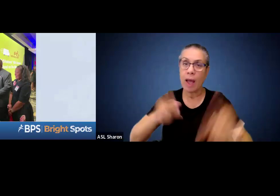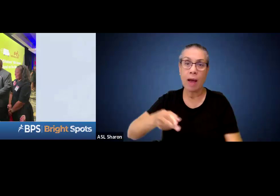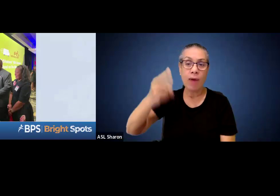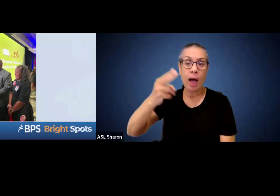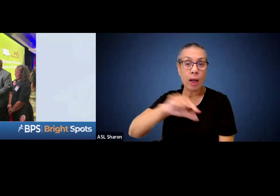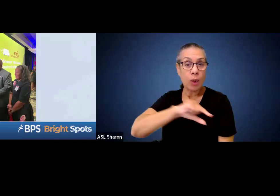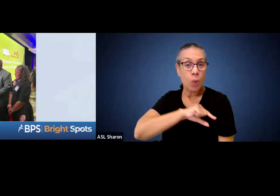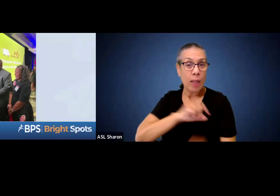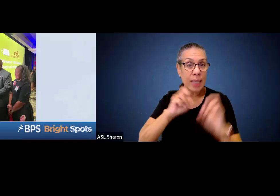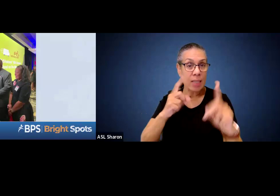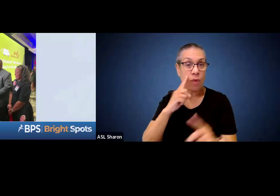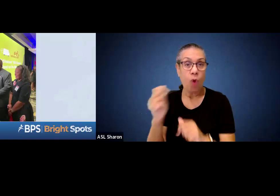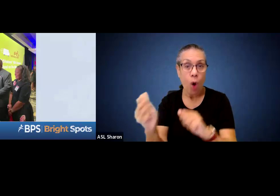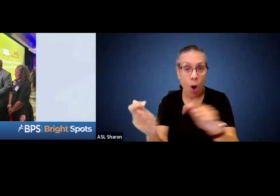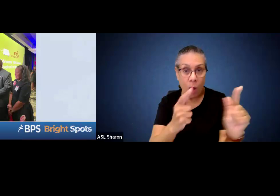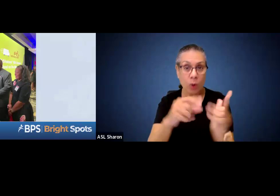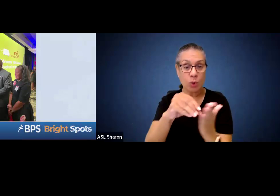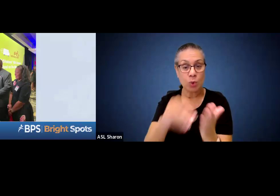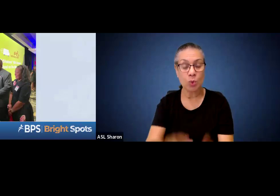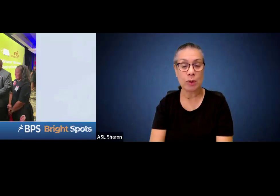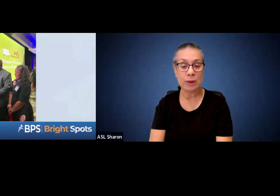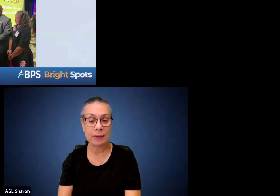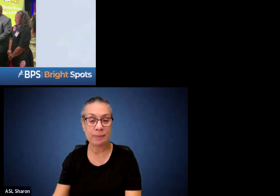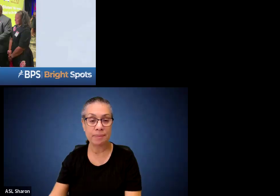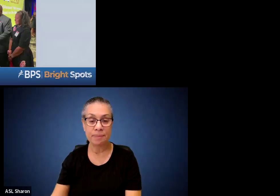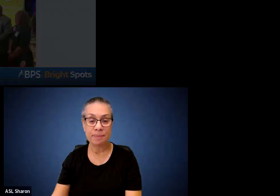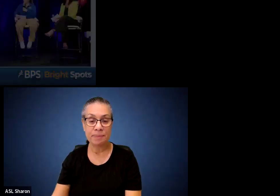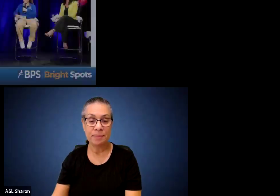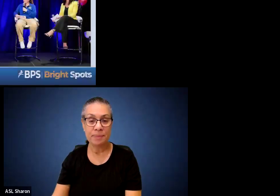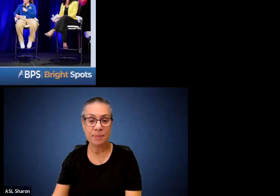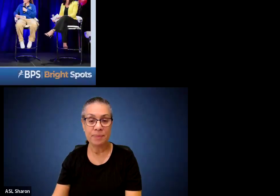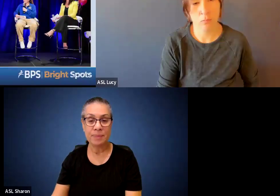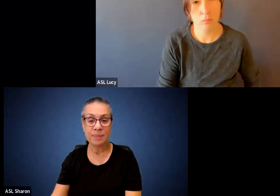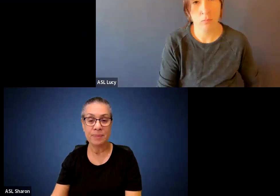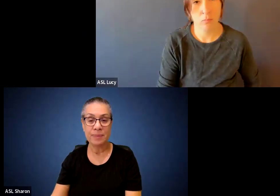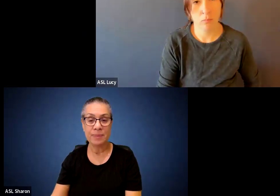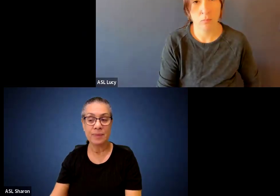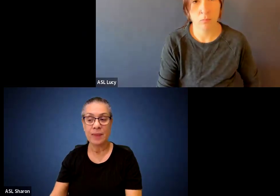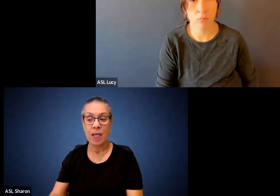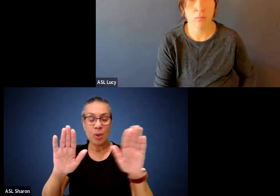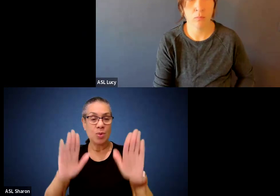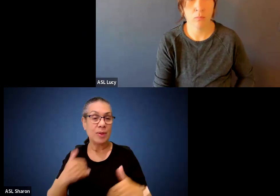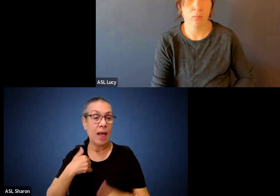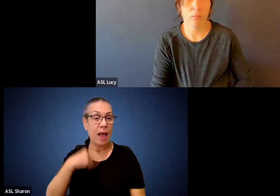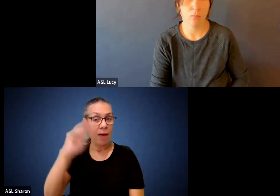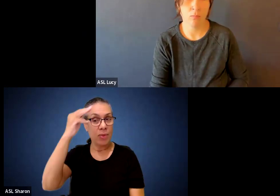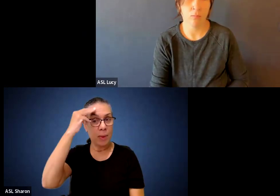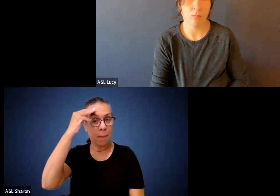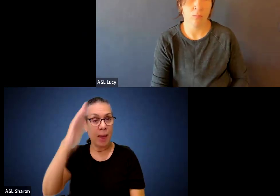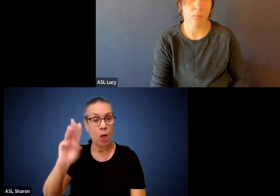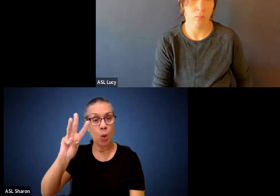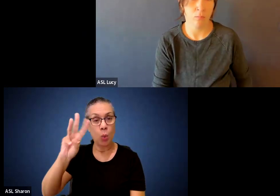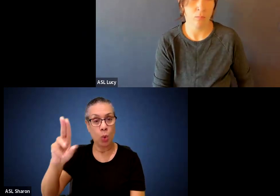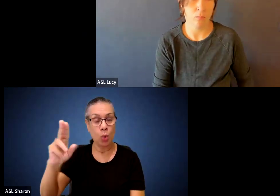high-quality education for every student. It was great to be joined by Mayor Rue, Chair